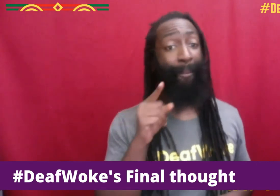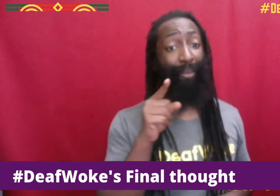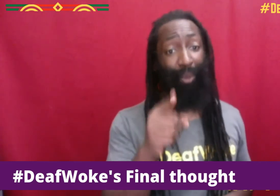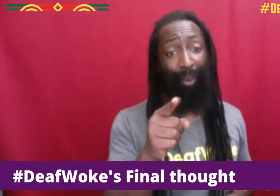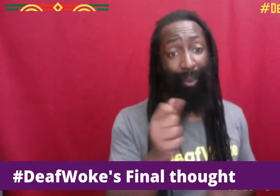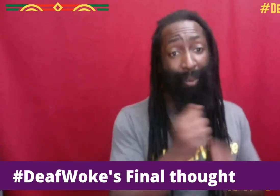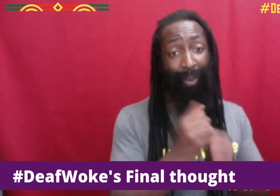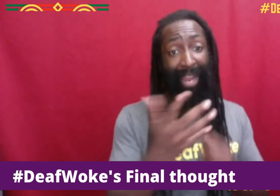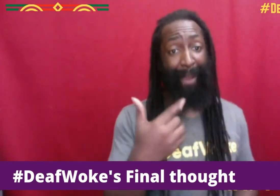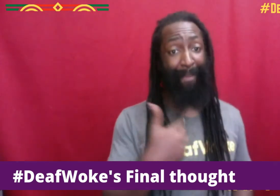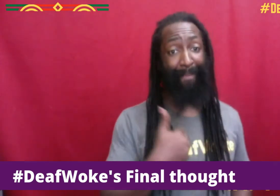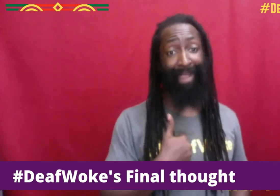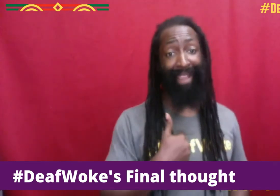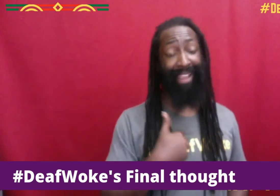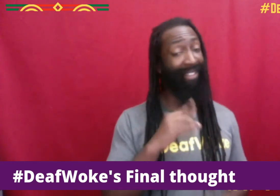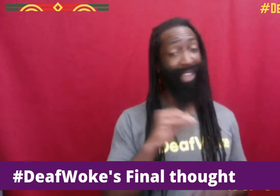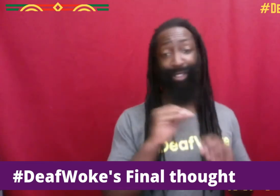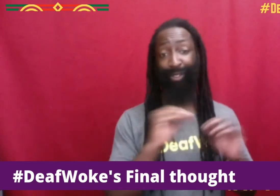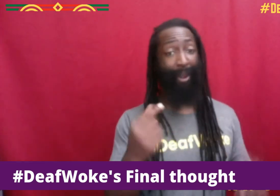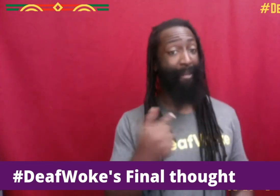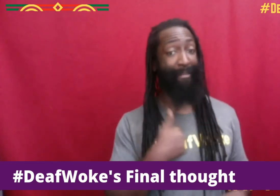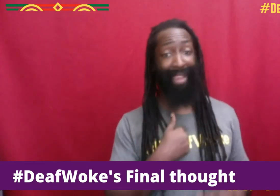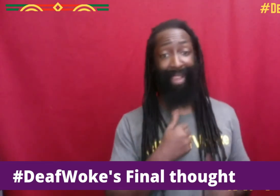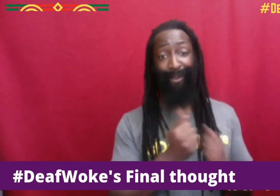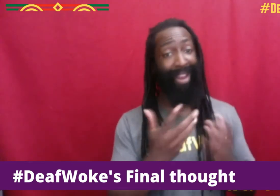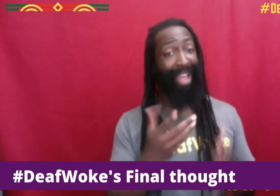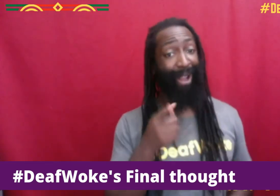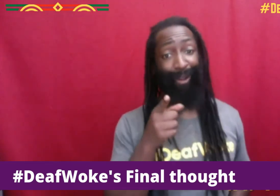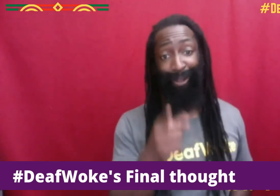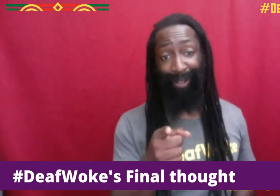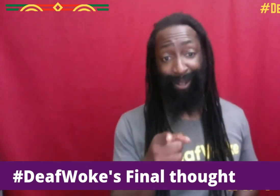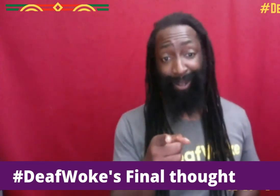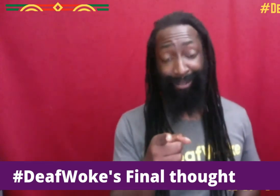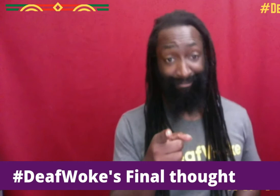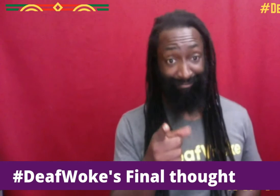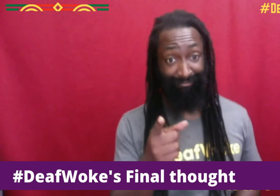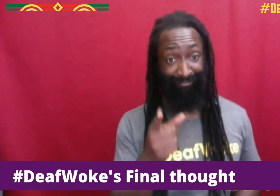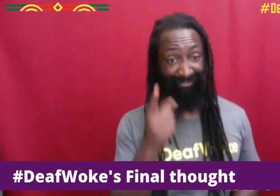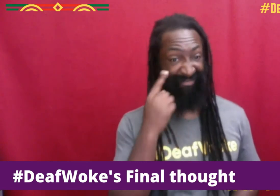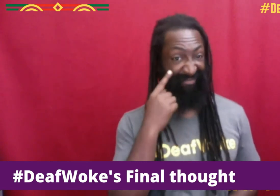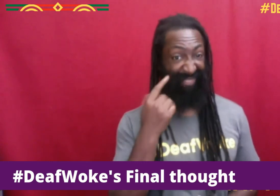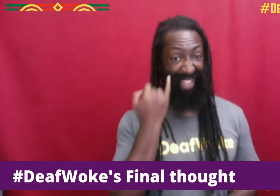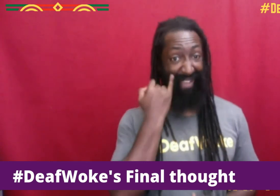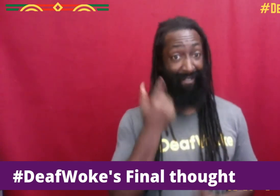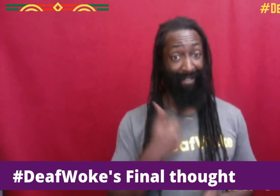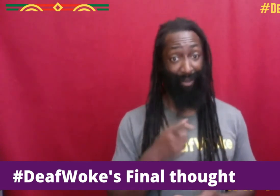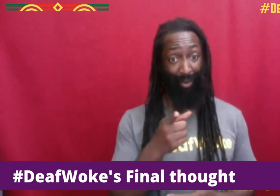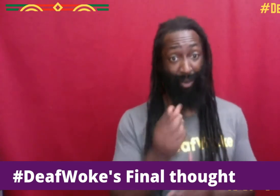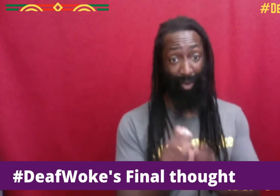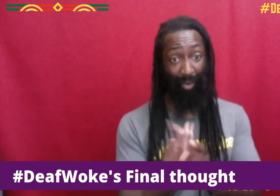said, there's no you without me, and there's no me without you.